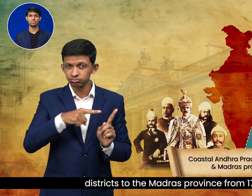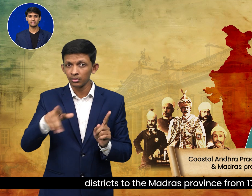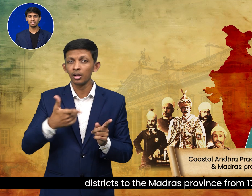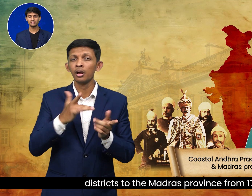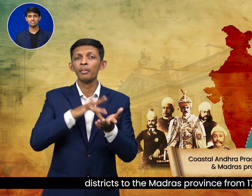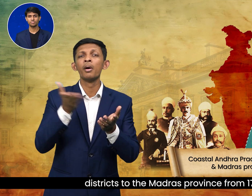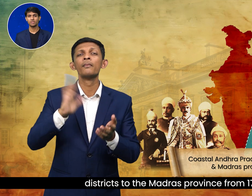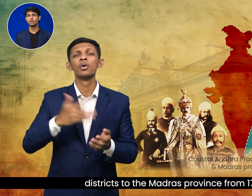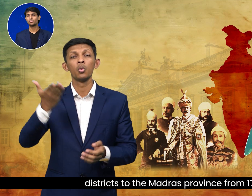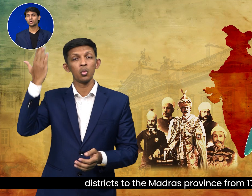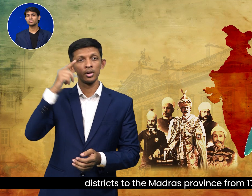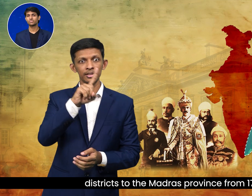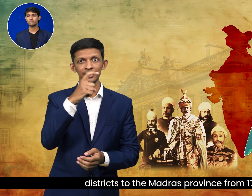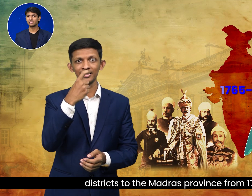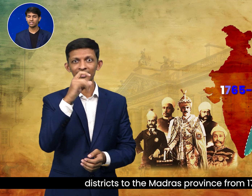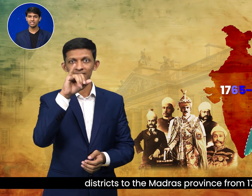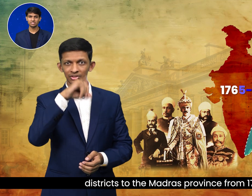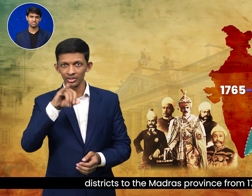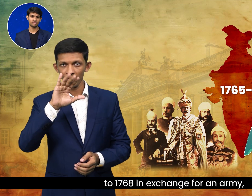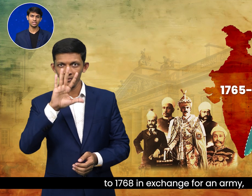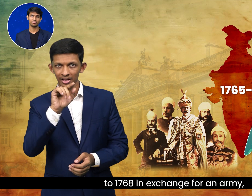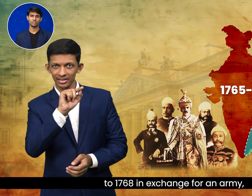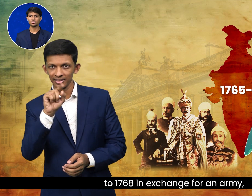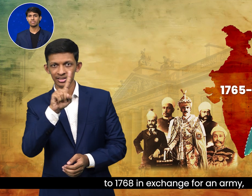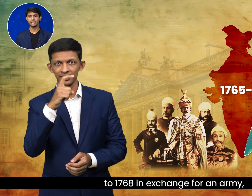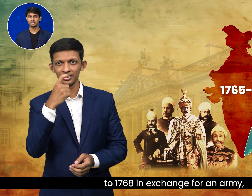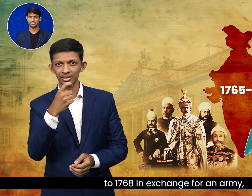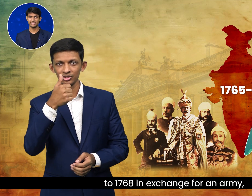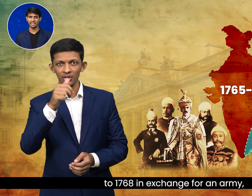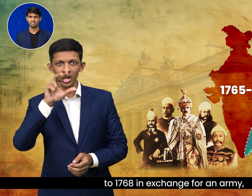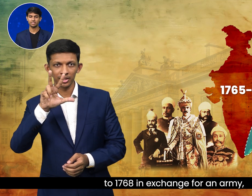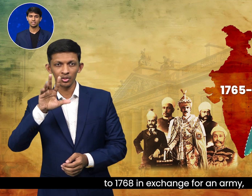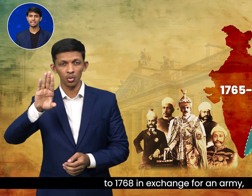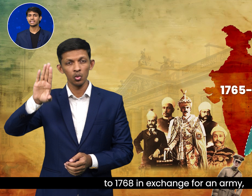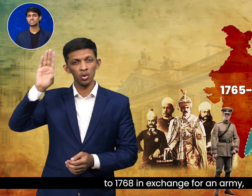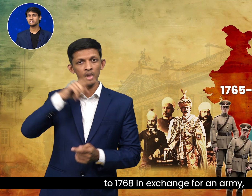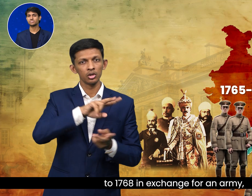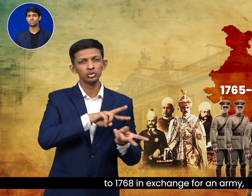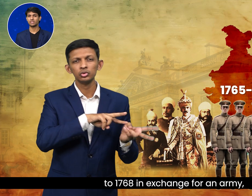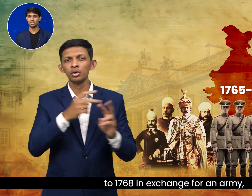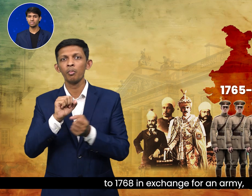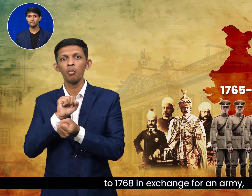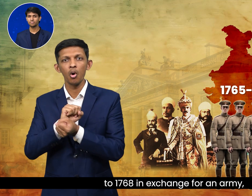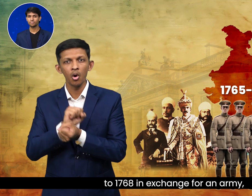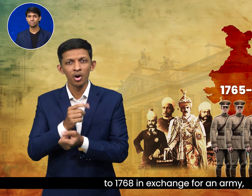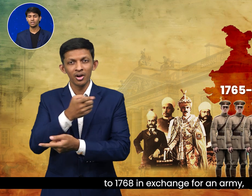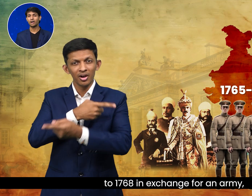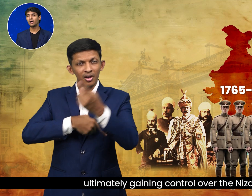districts to Madras province from 1765 to 1768 in exchange for an